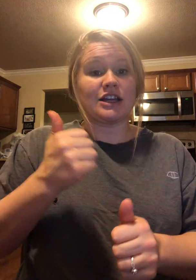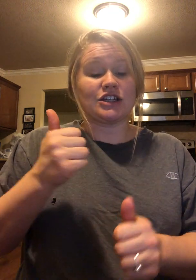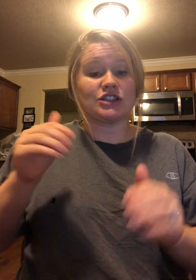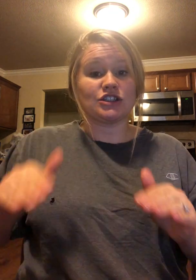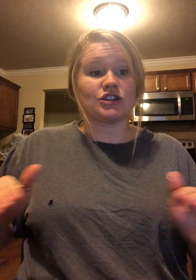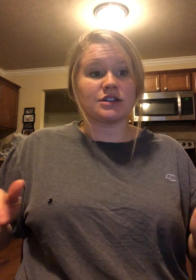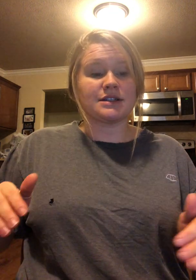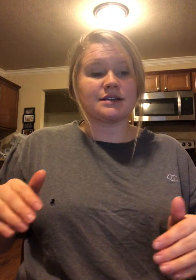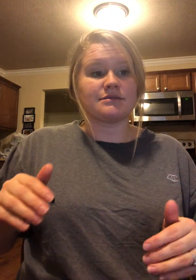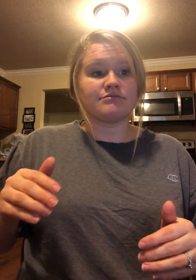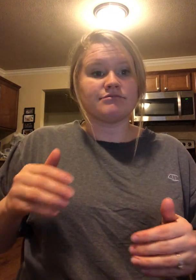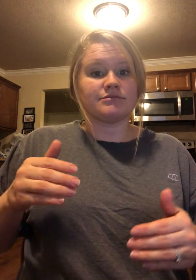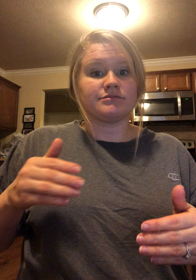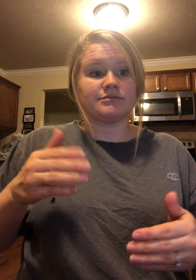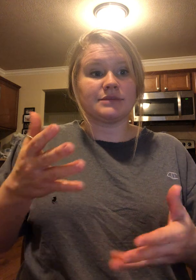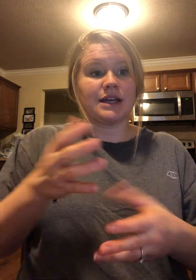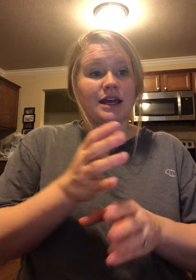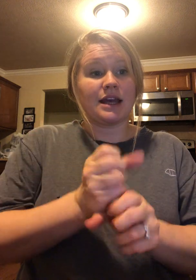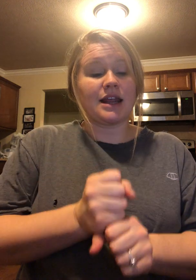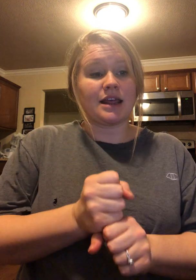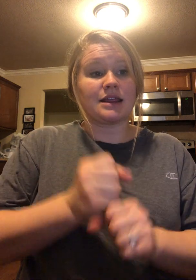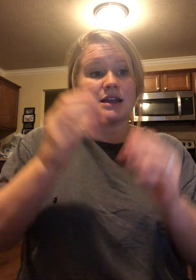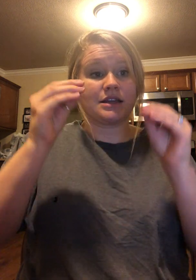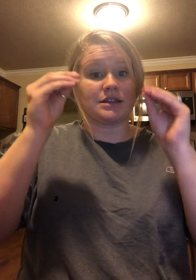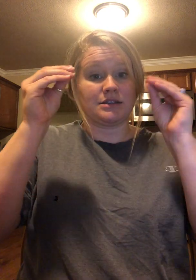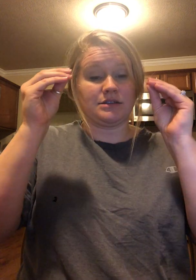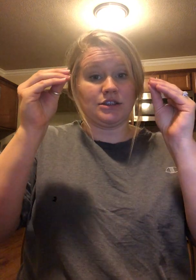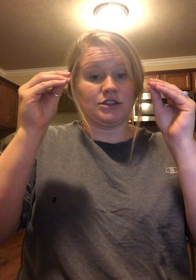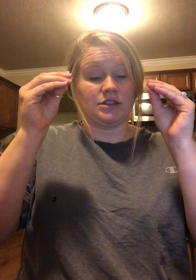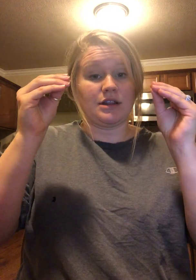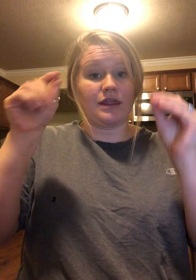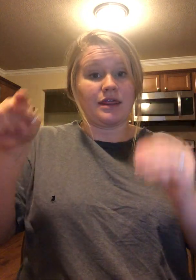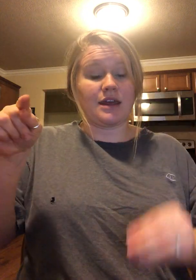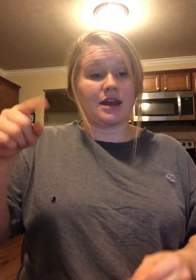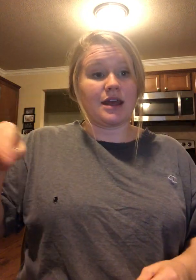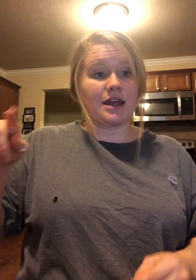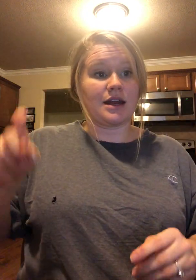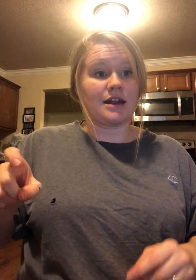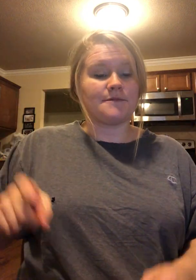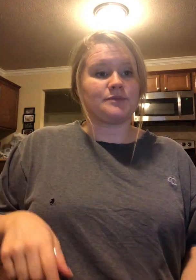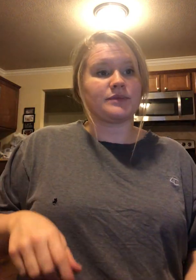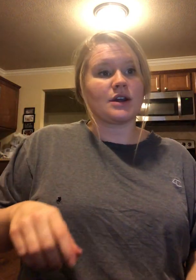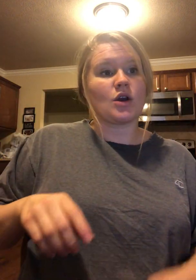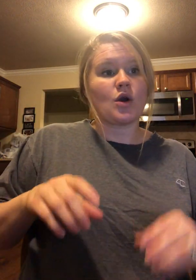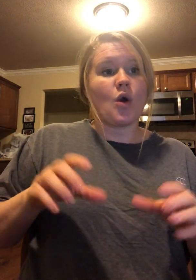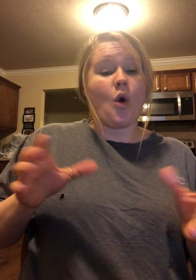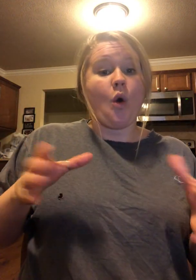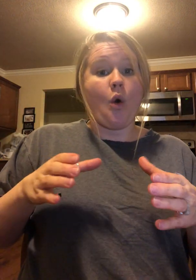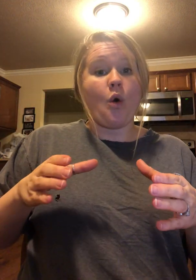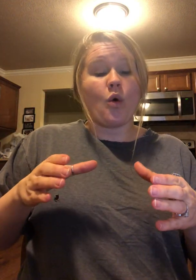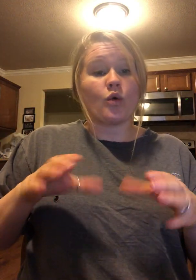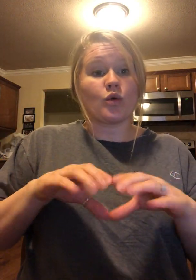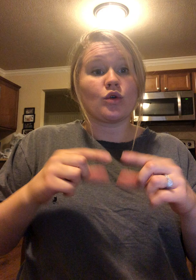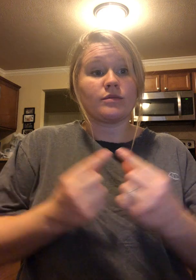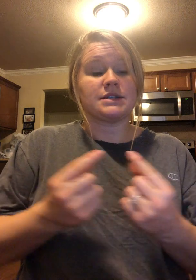group instruction is very important because it ties together whatever reading skill is being taught.